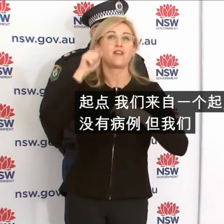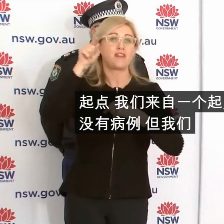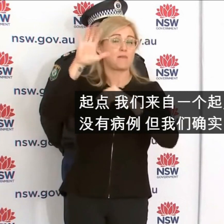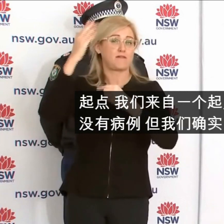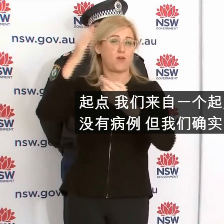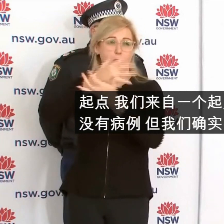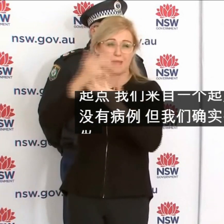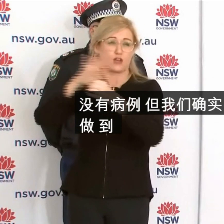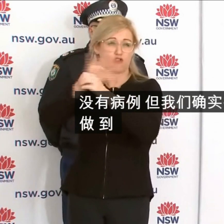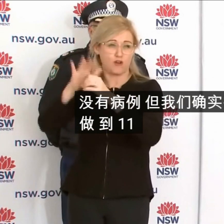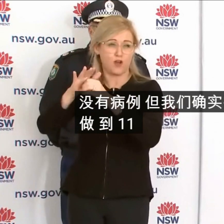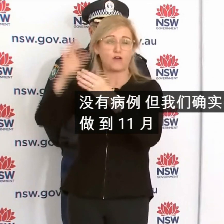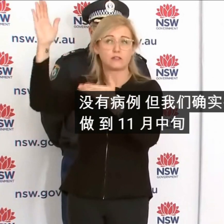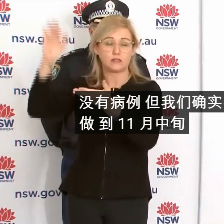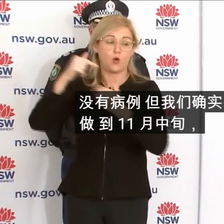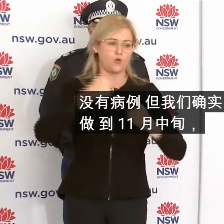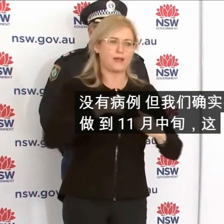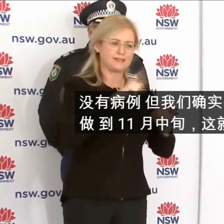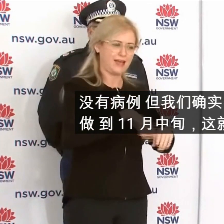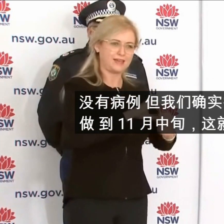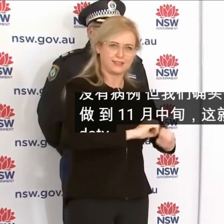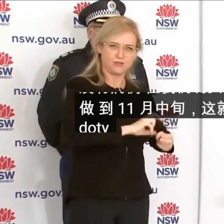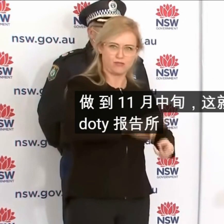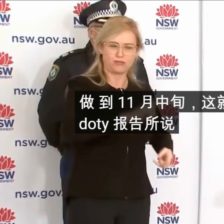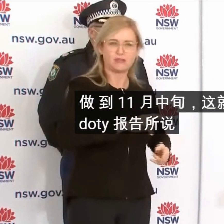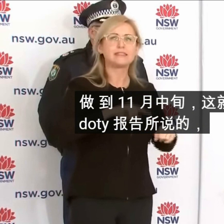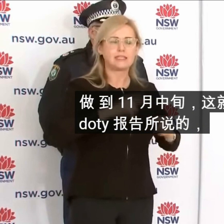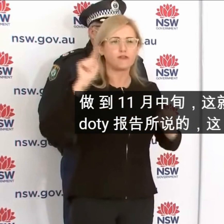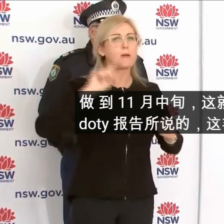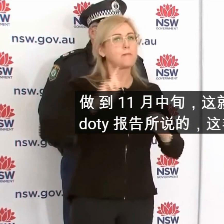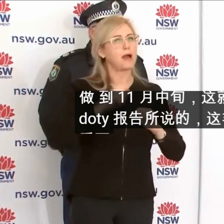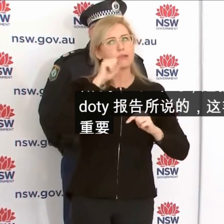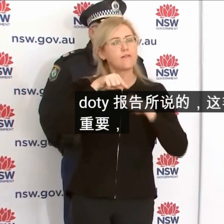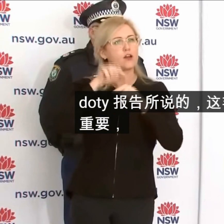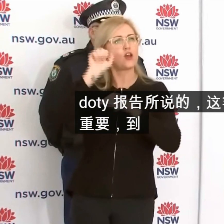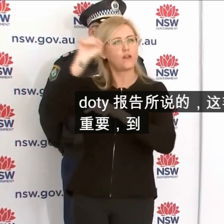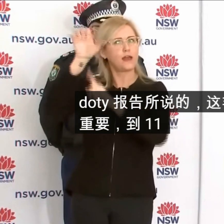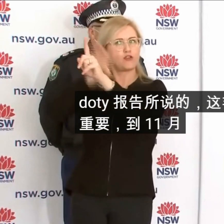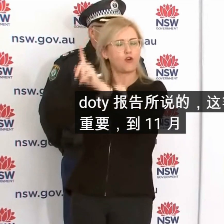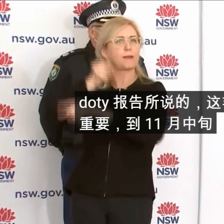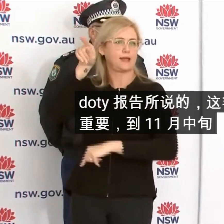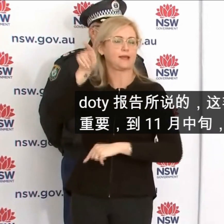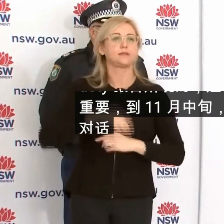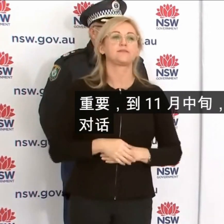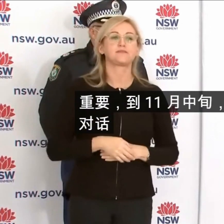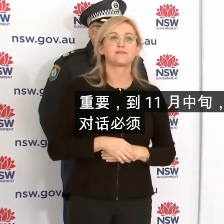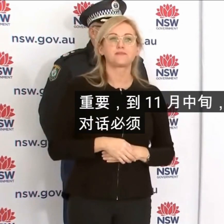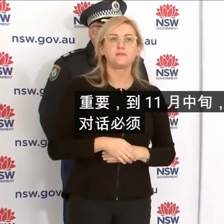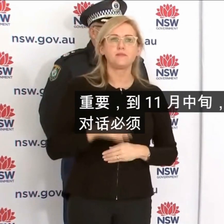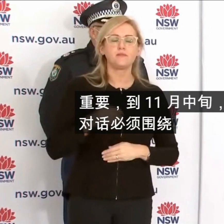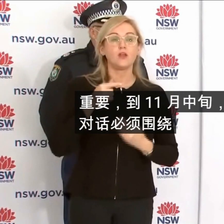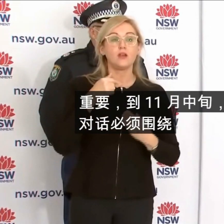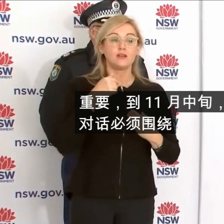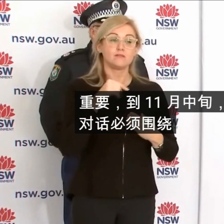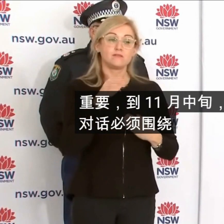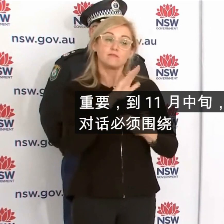cases. But what we do need to do by mid-November, and this is what the Doherty report says, and this is really important, by mid-November the conversation